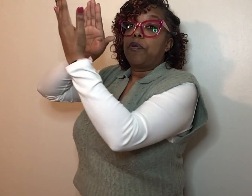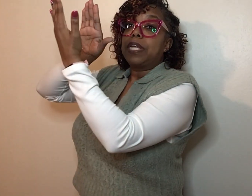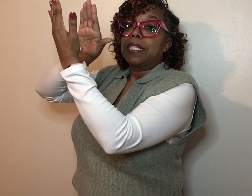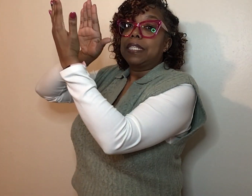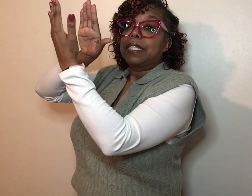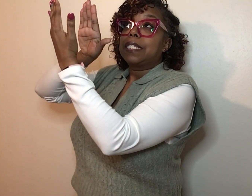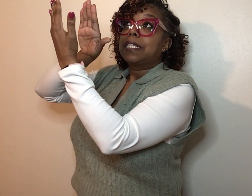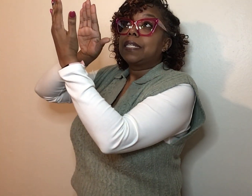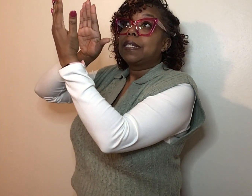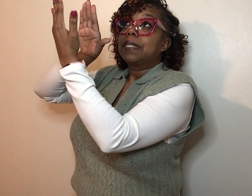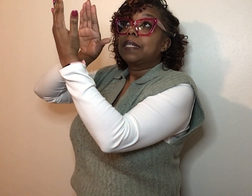presence.